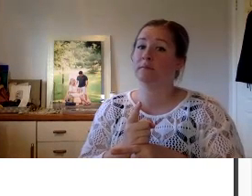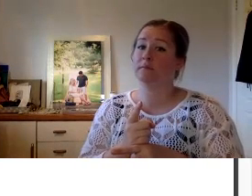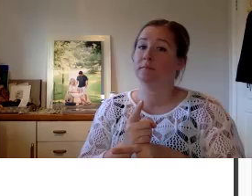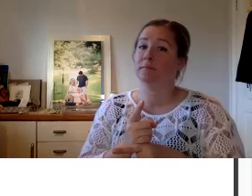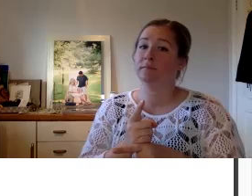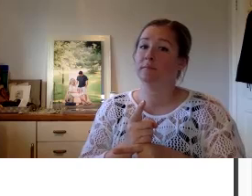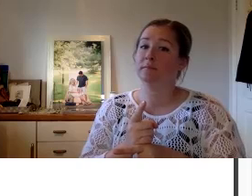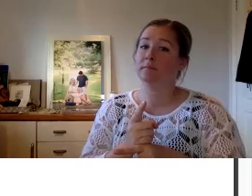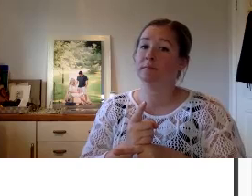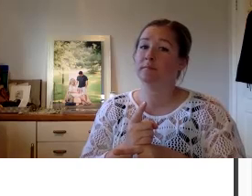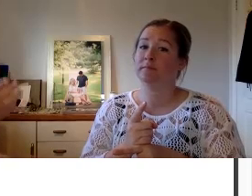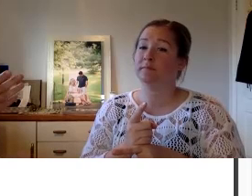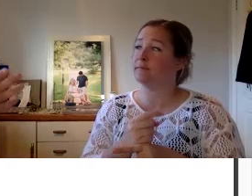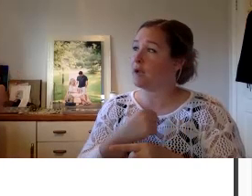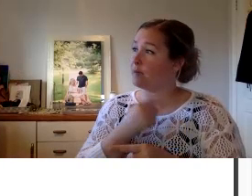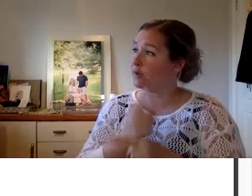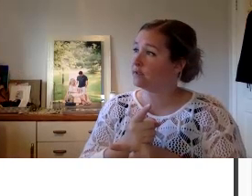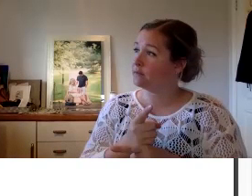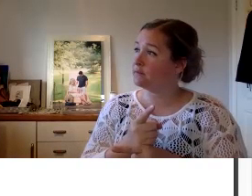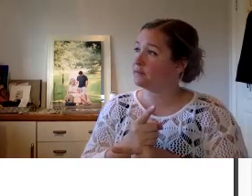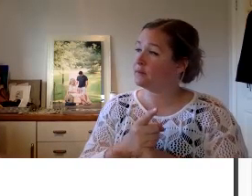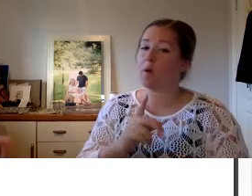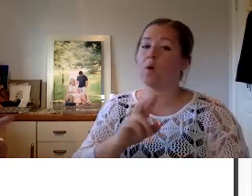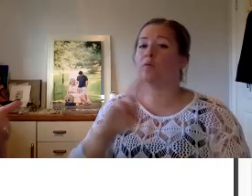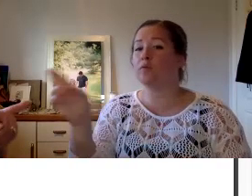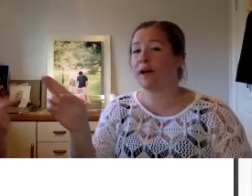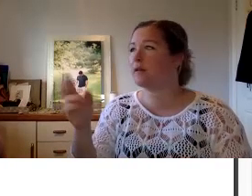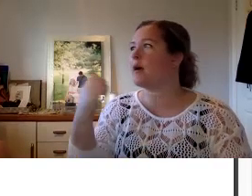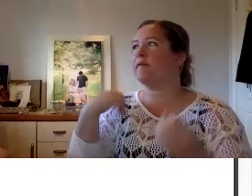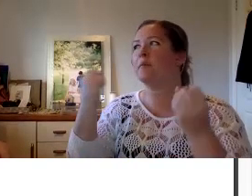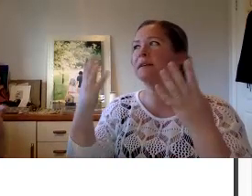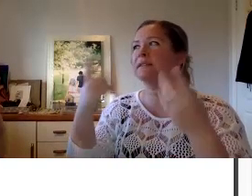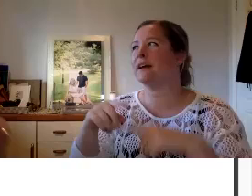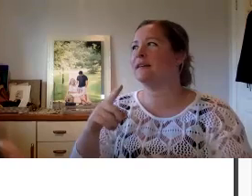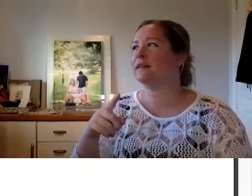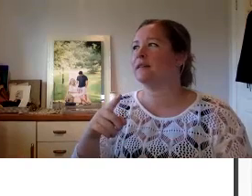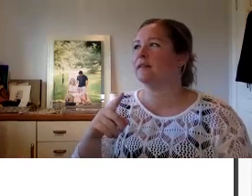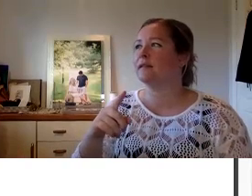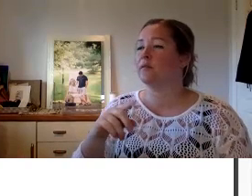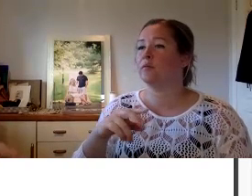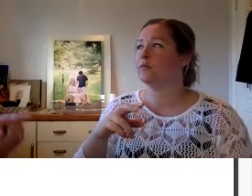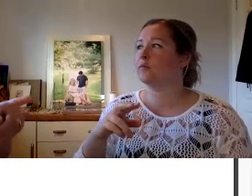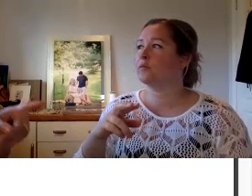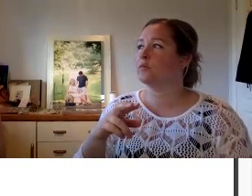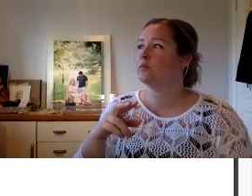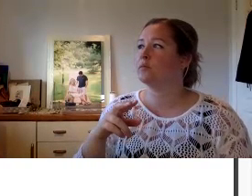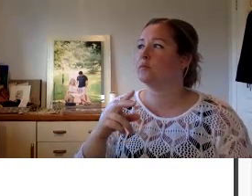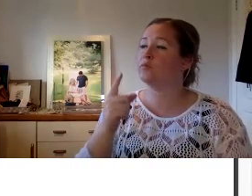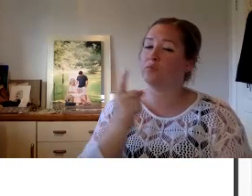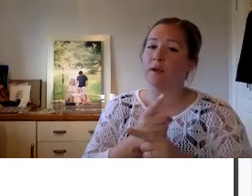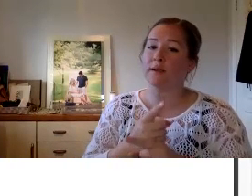Right. Not the right, but there's so many different signs, but we're doing